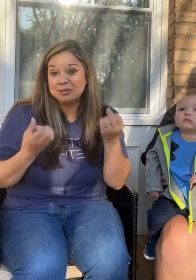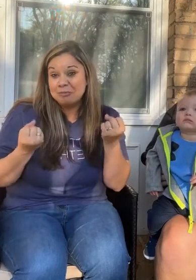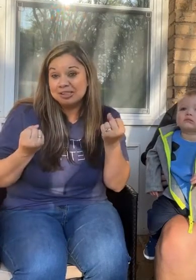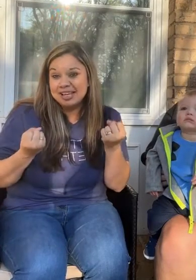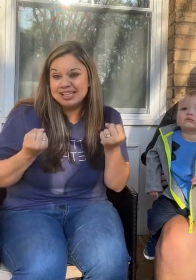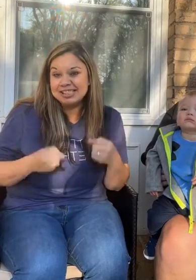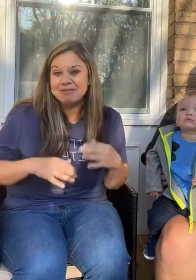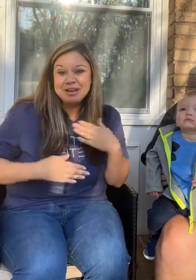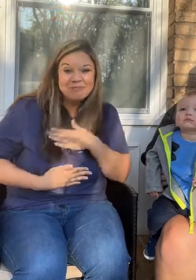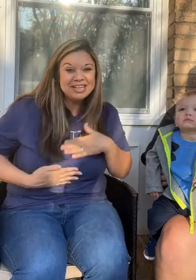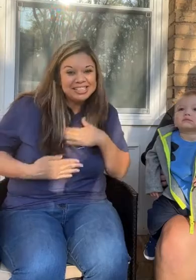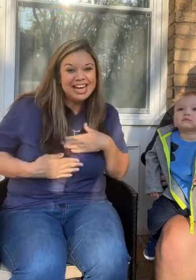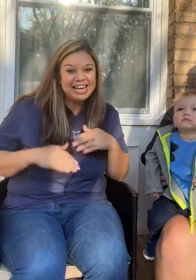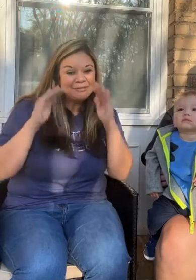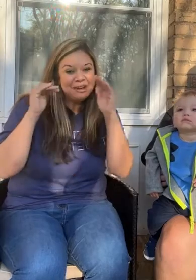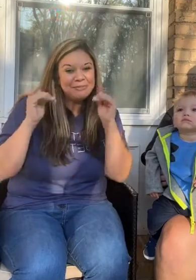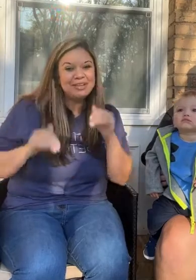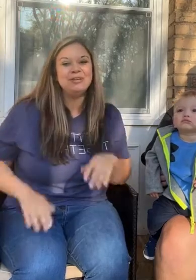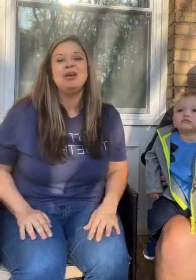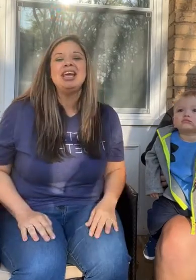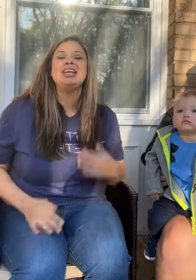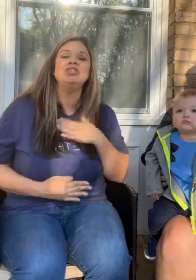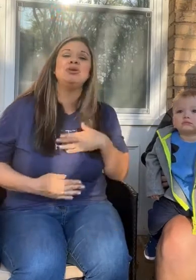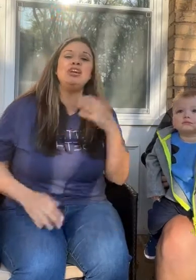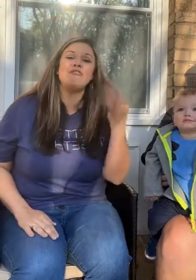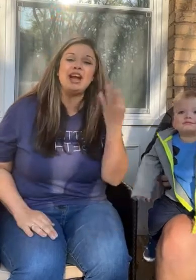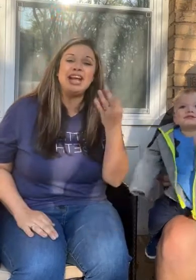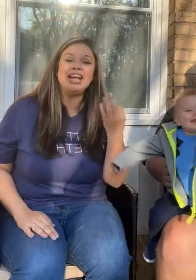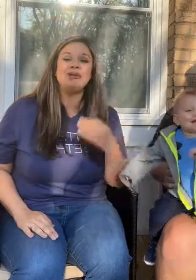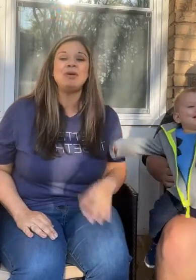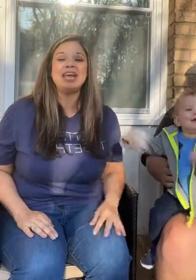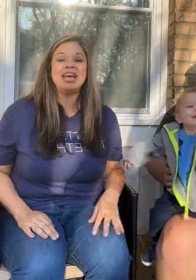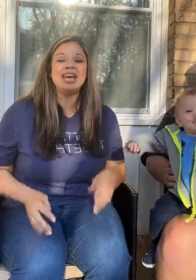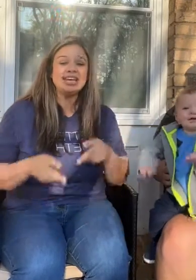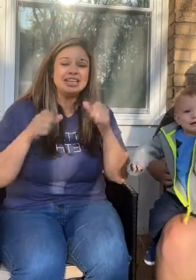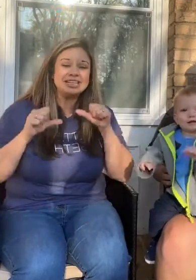more signs, we appreciate it. We hope you do. Enjoy your Friday, your weekend.